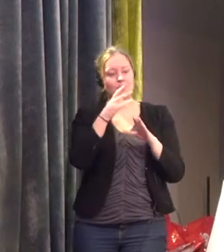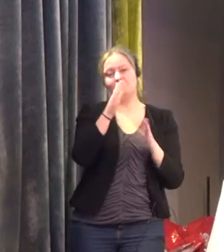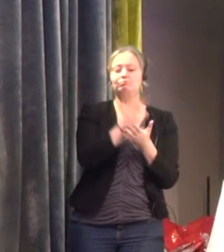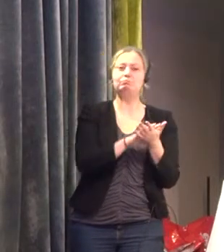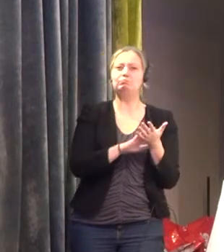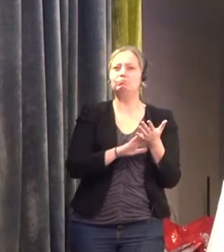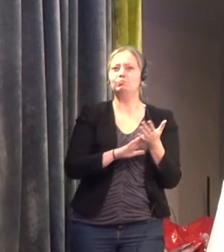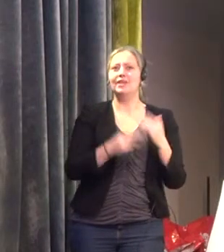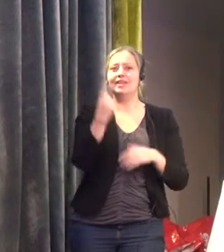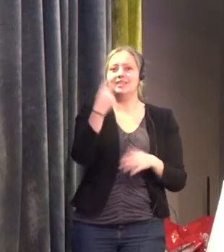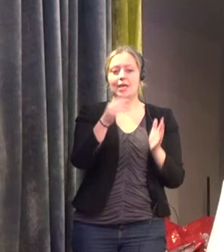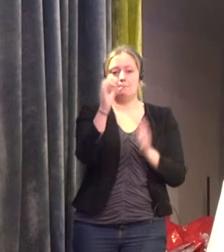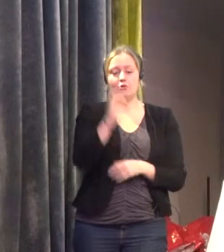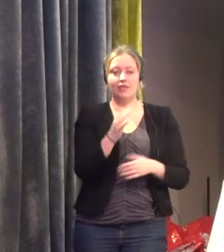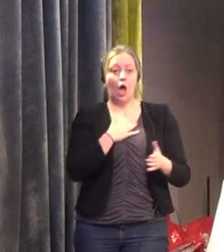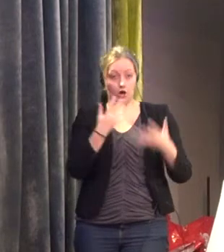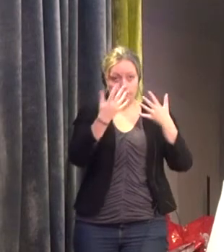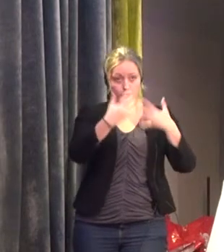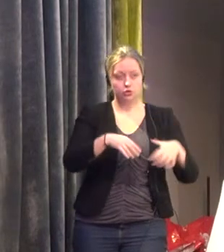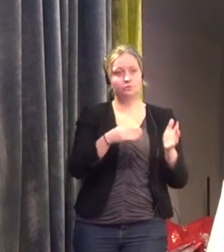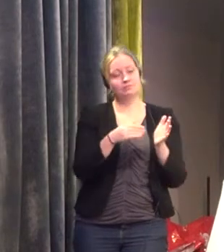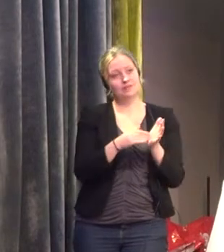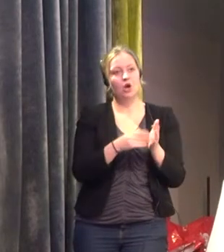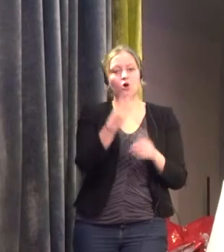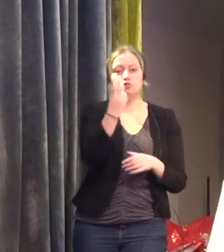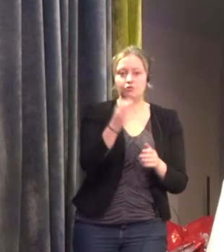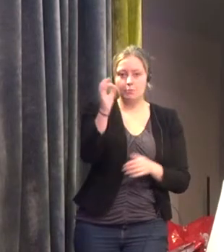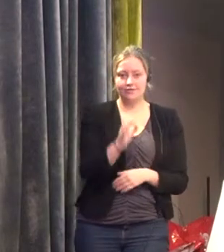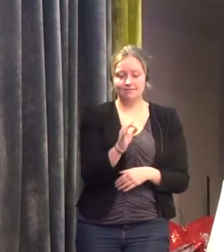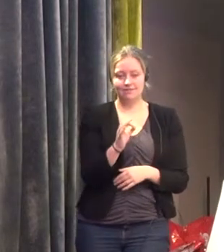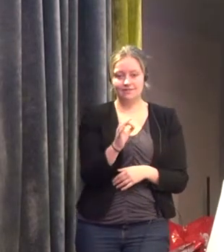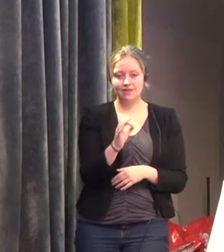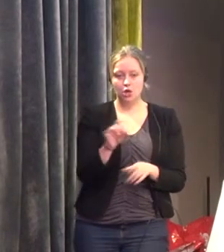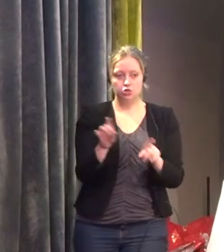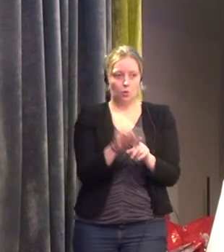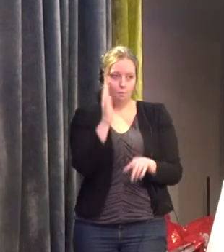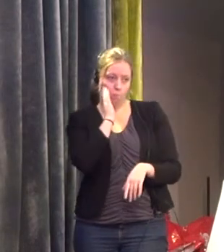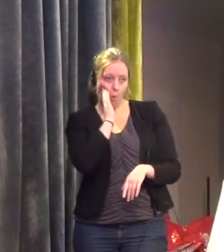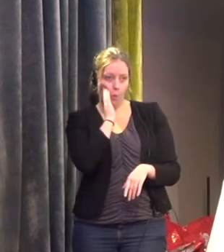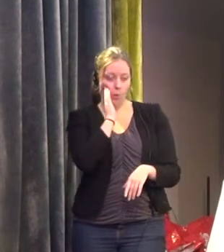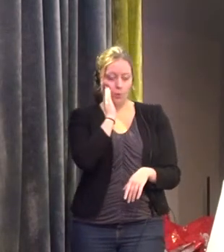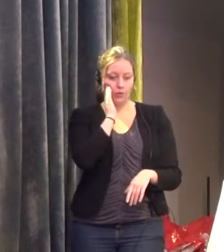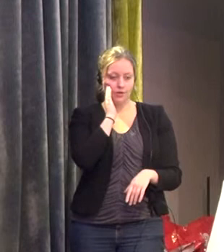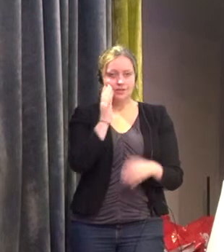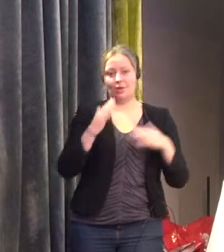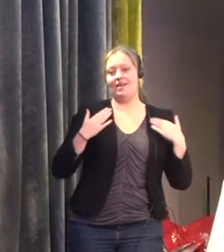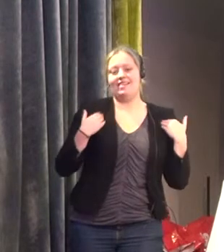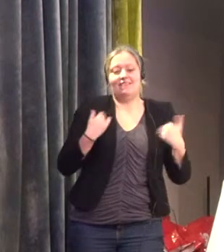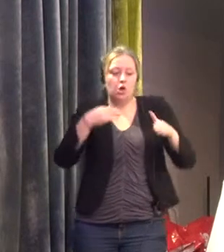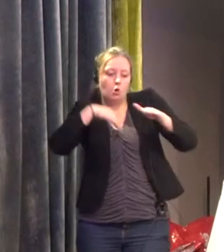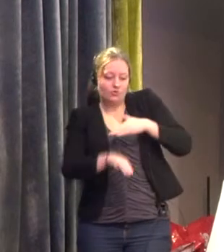with disabilities, and 20% of those living below the poverty line were people with disabilities. The disability did not appear in the